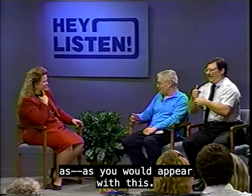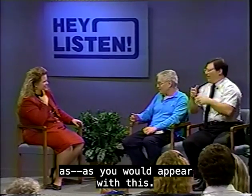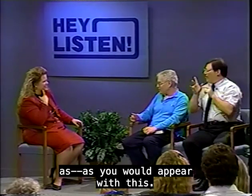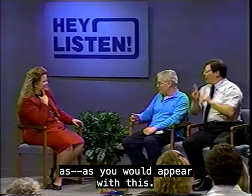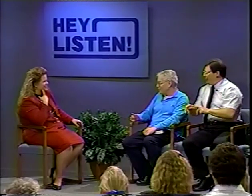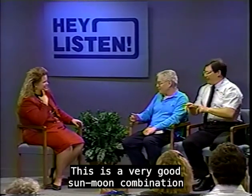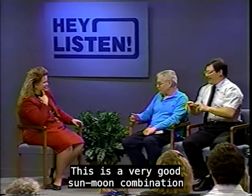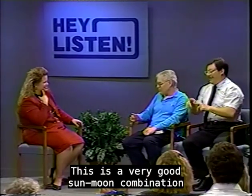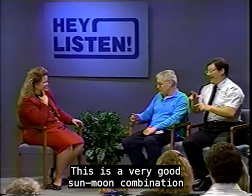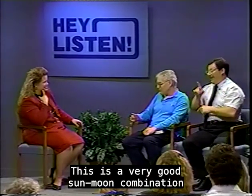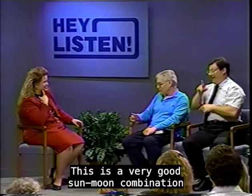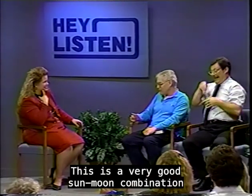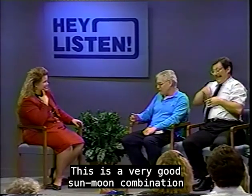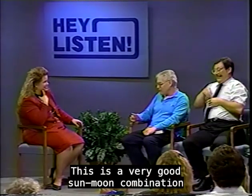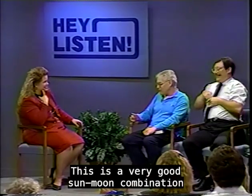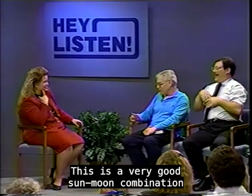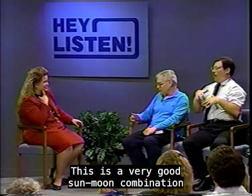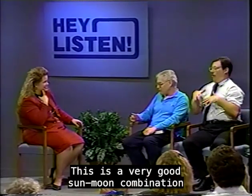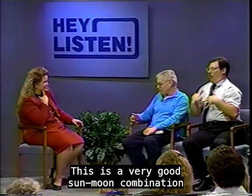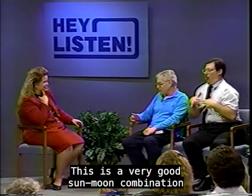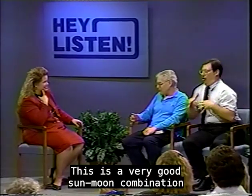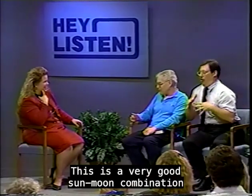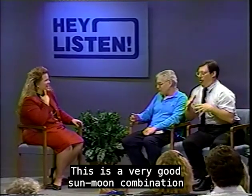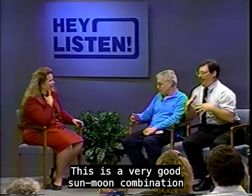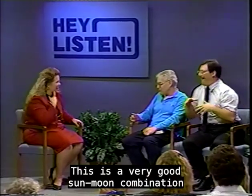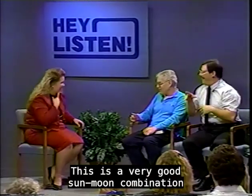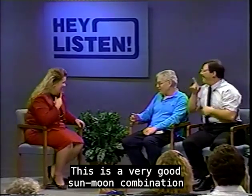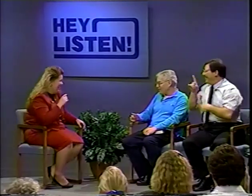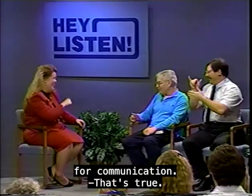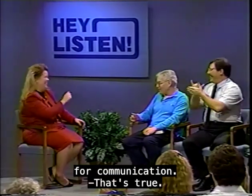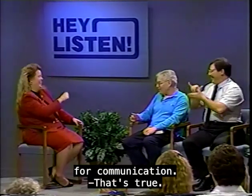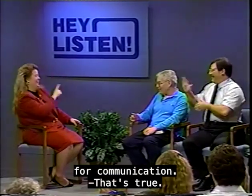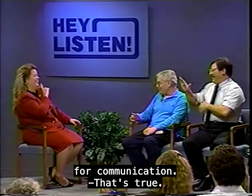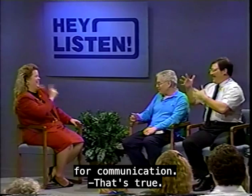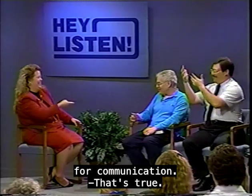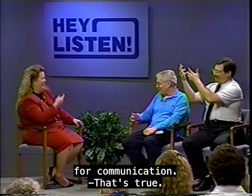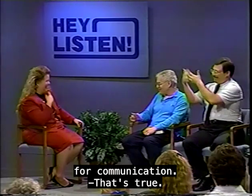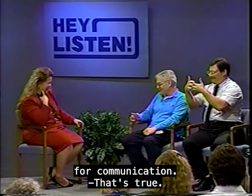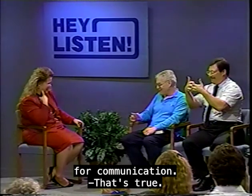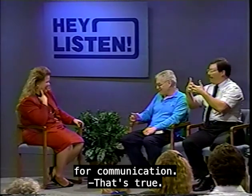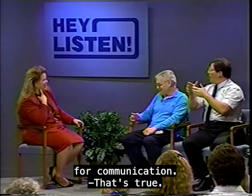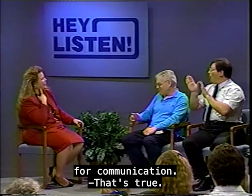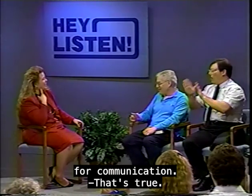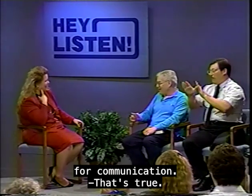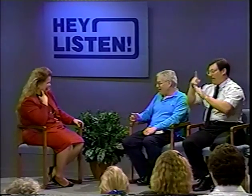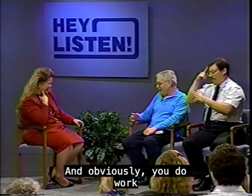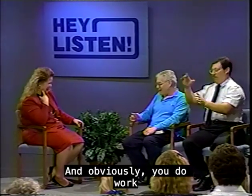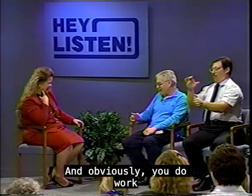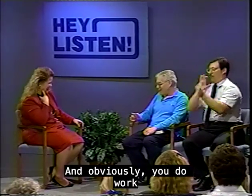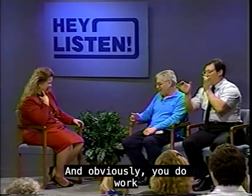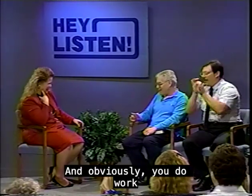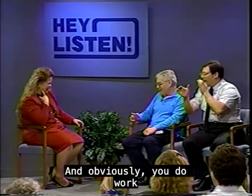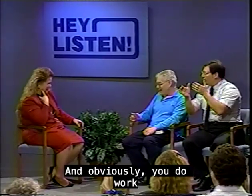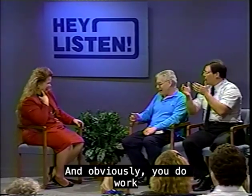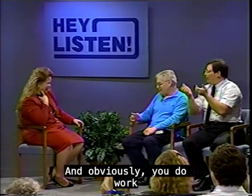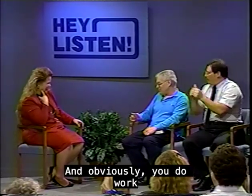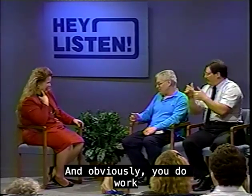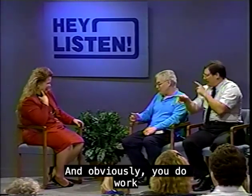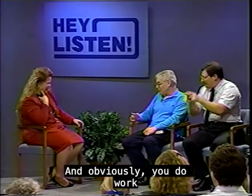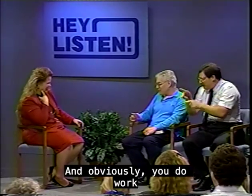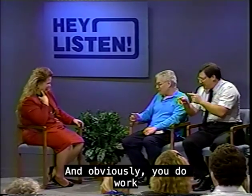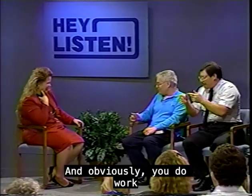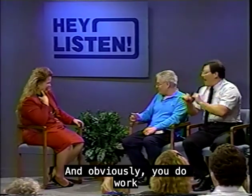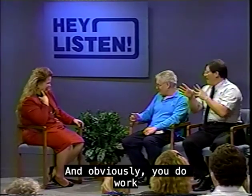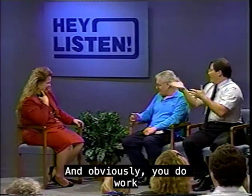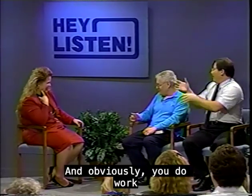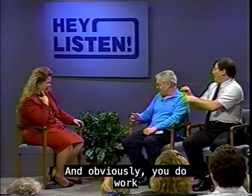would appear with this. This is a very good sun-moon combination for communication. That's true. And obviously you